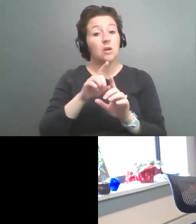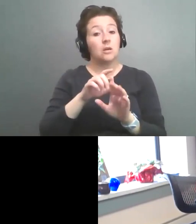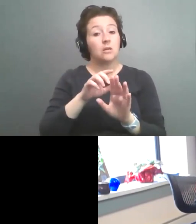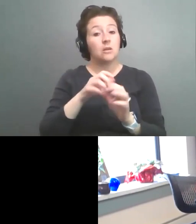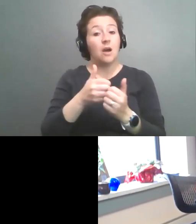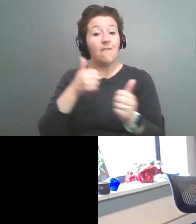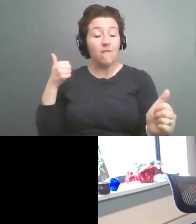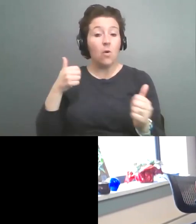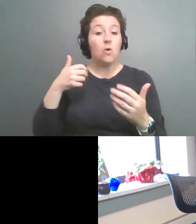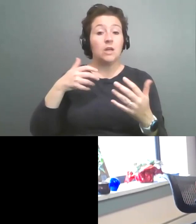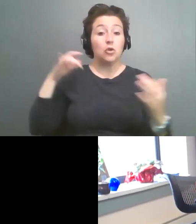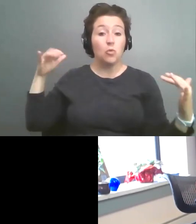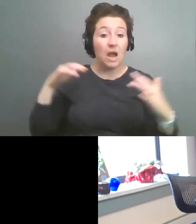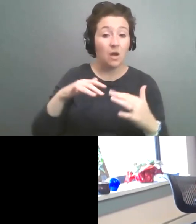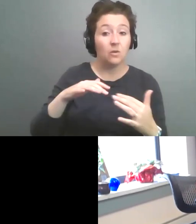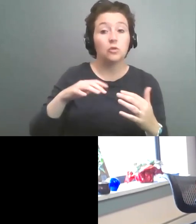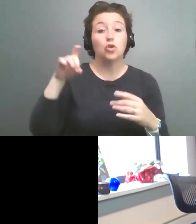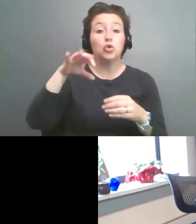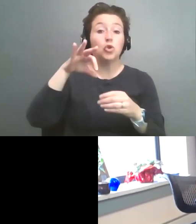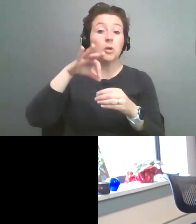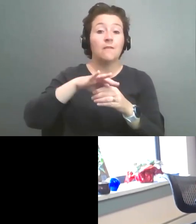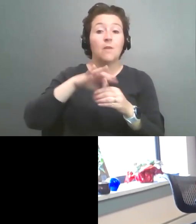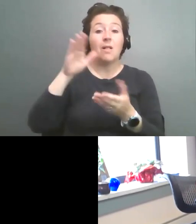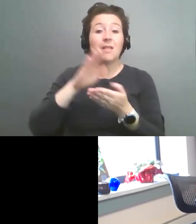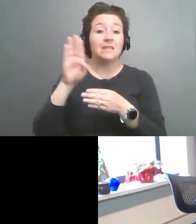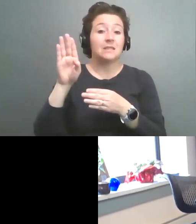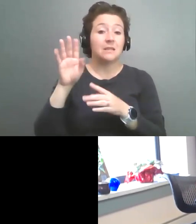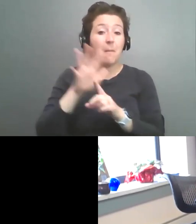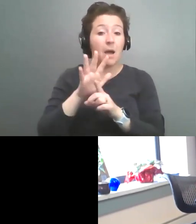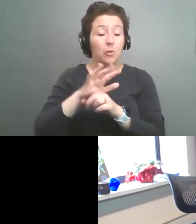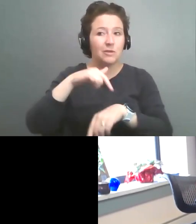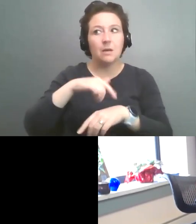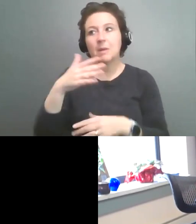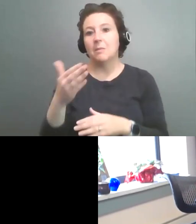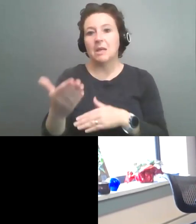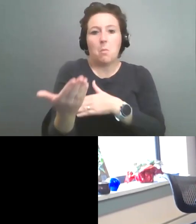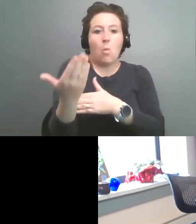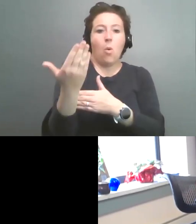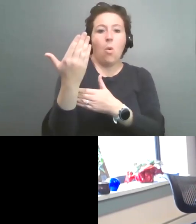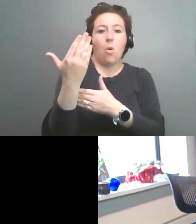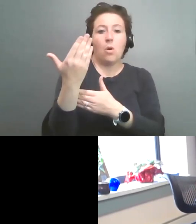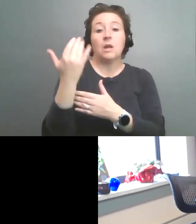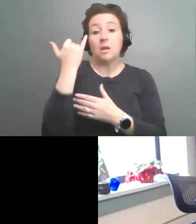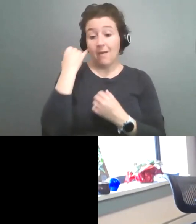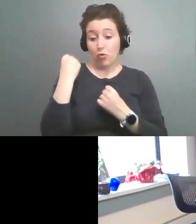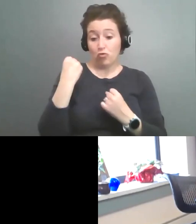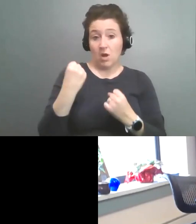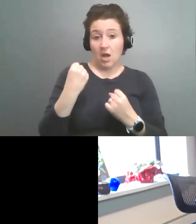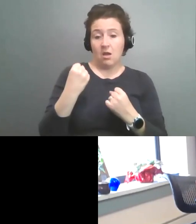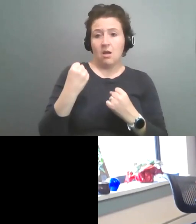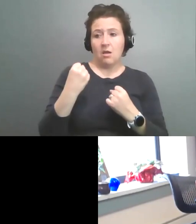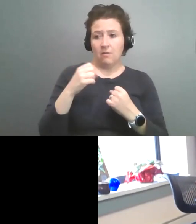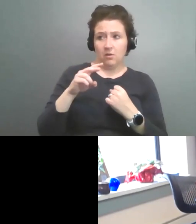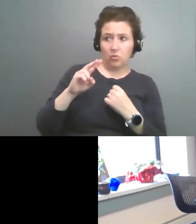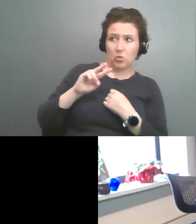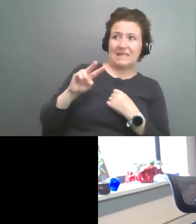as mid-morning if possible. If driving to the poll and your schedule allows, monitor the voting line from your